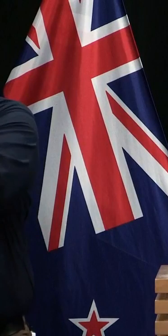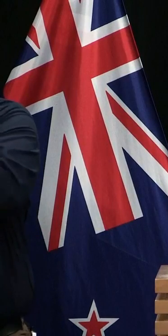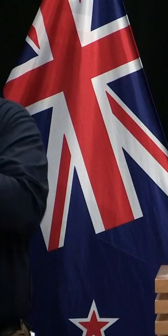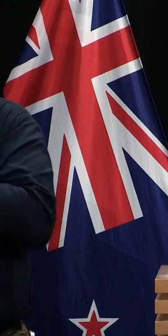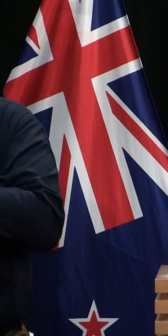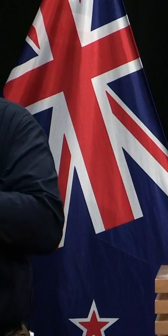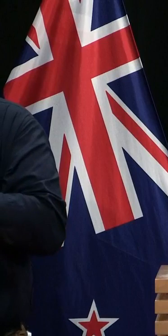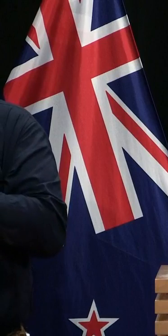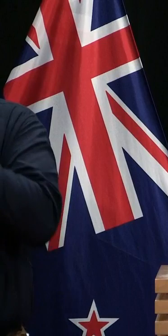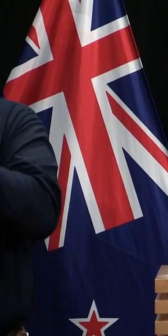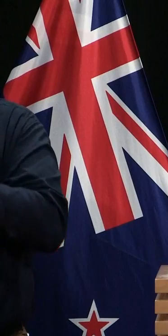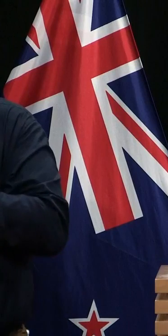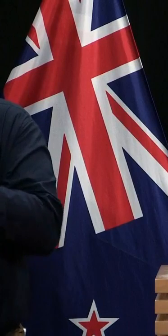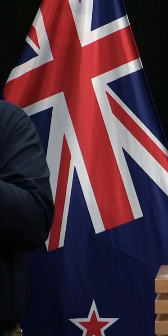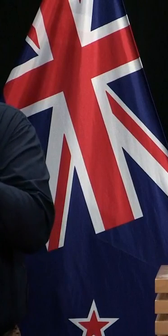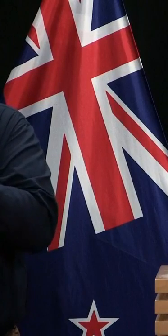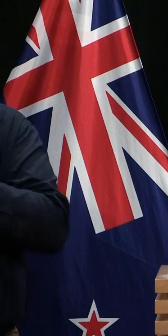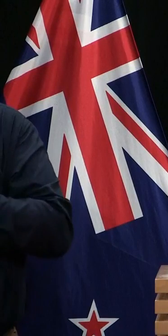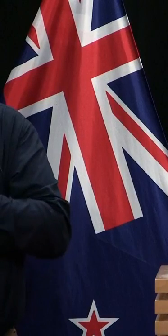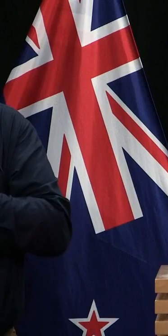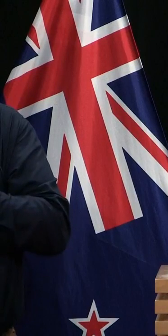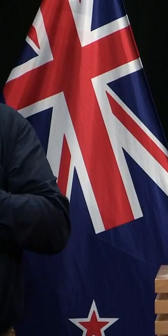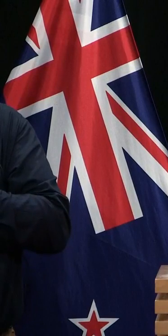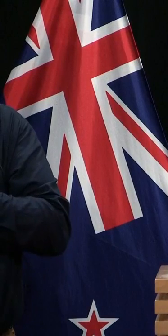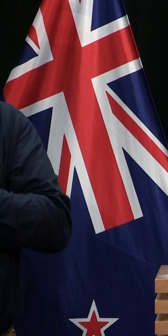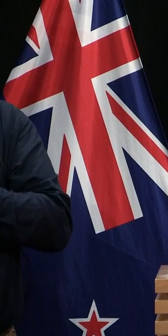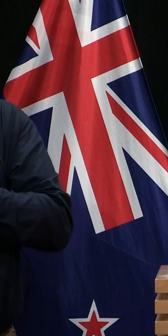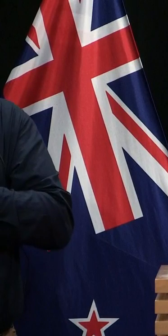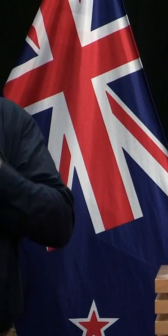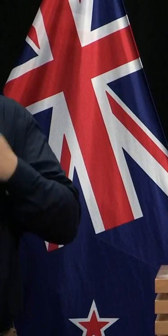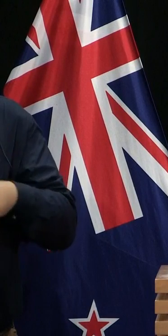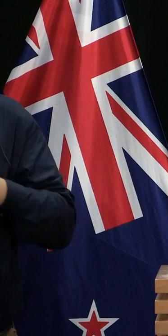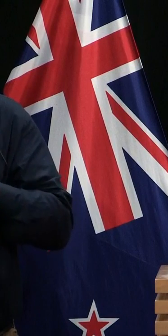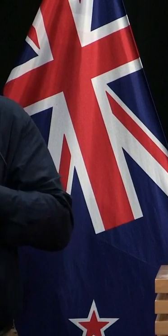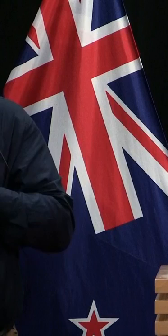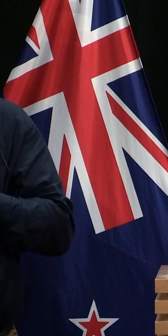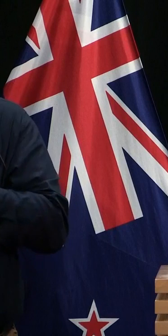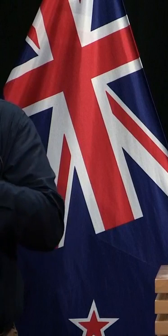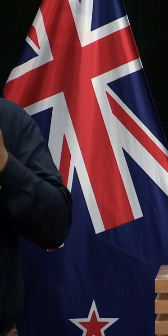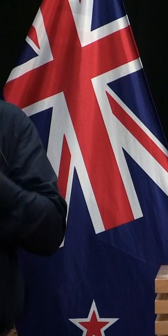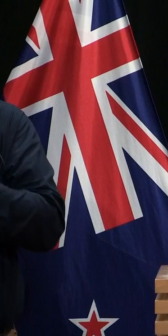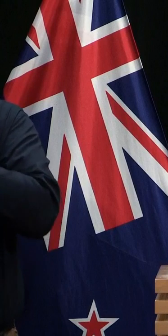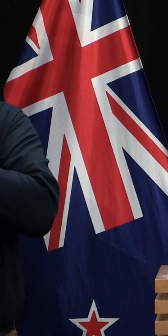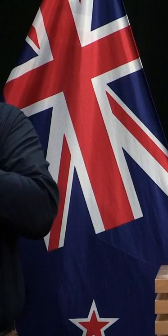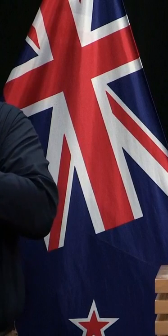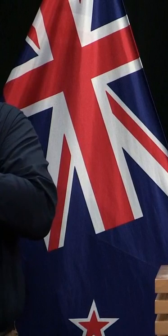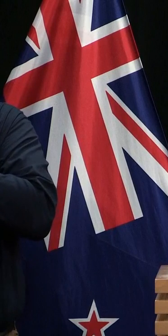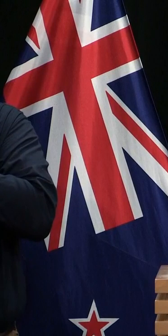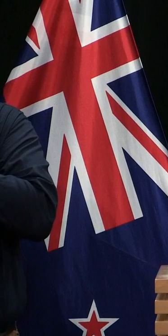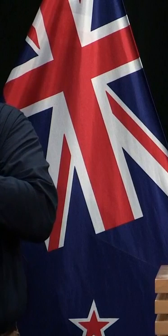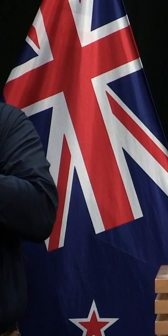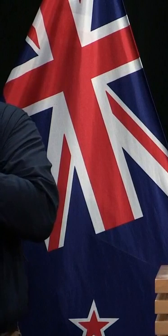remaining narrow around state care because of that duty of care, that responsibility that we have. But, you know, we had to